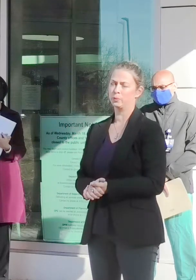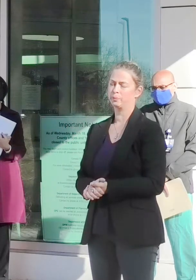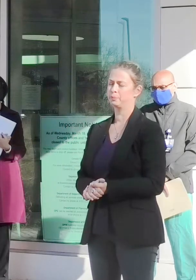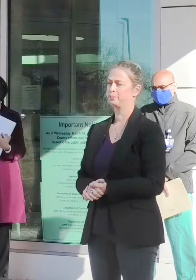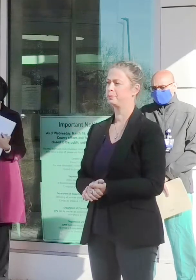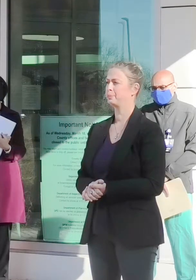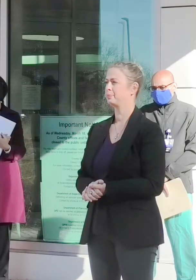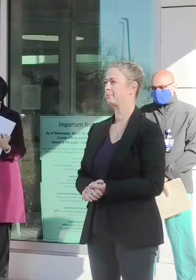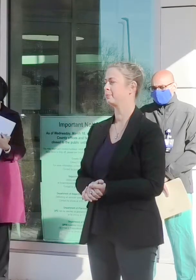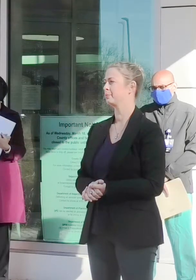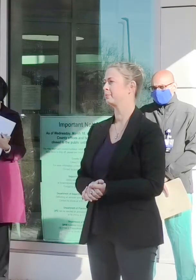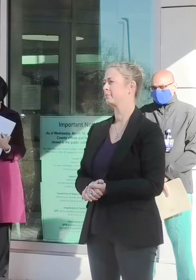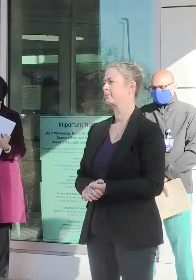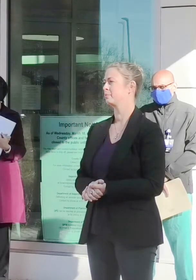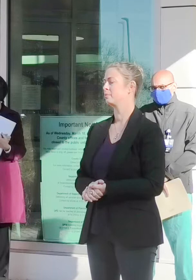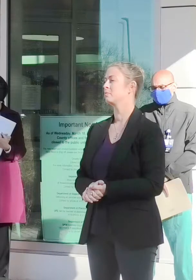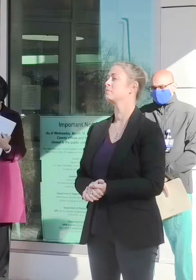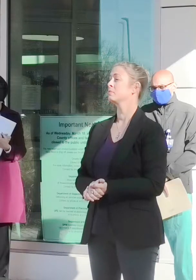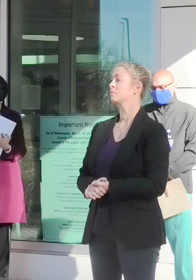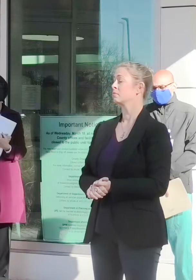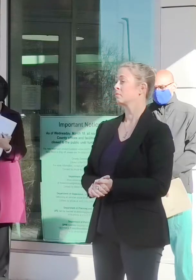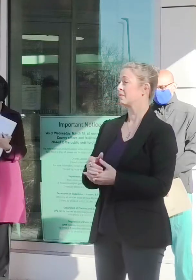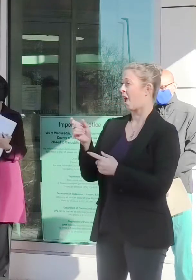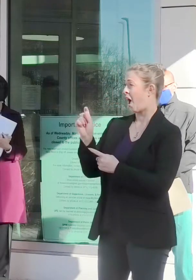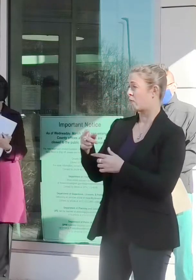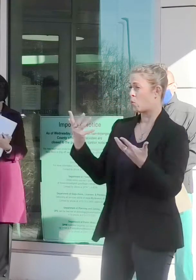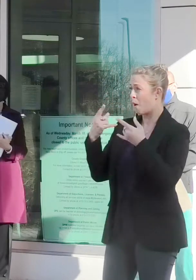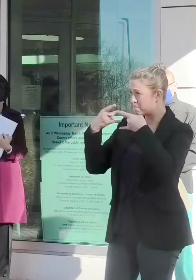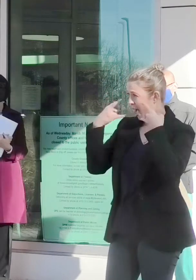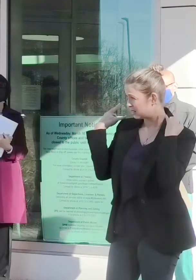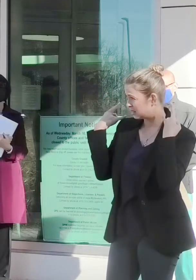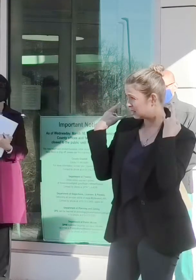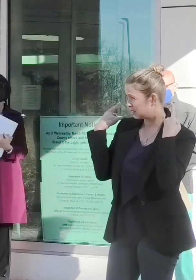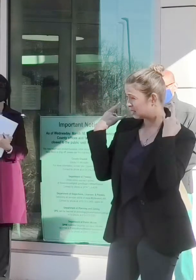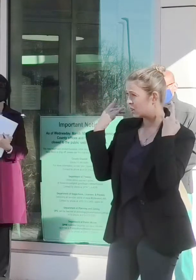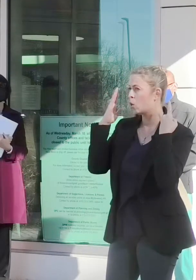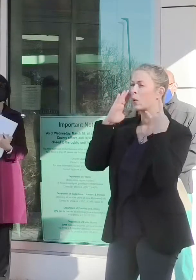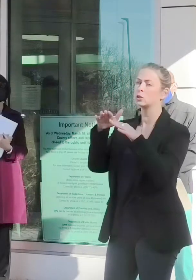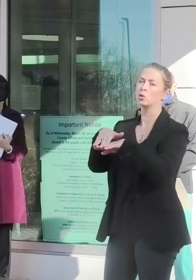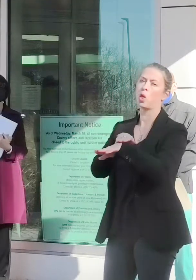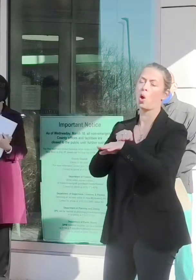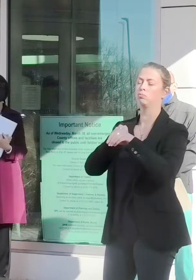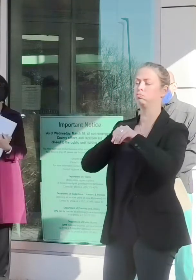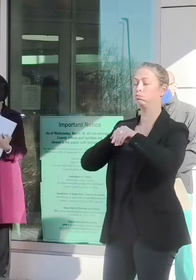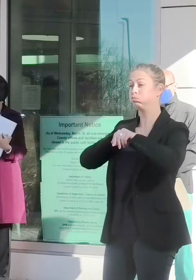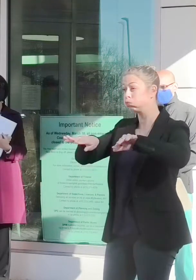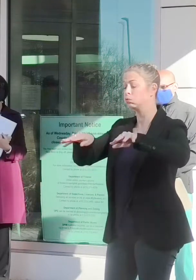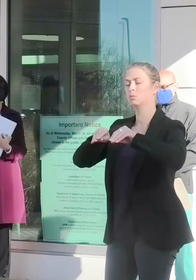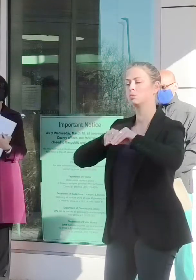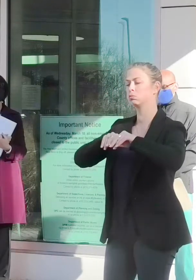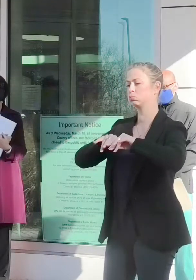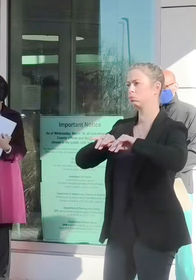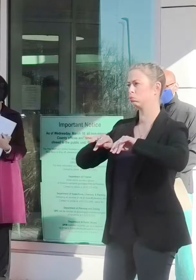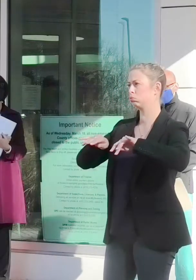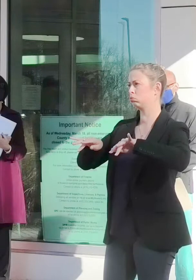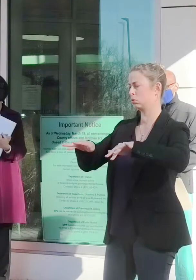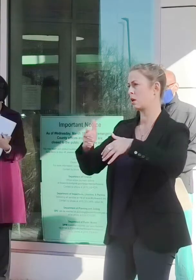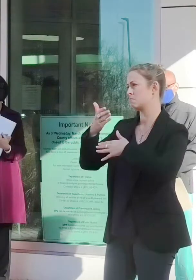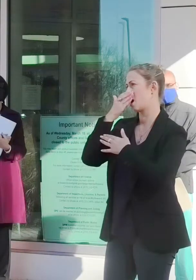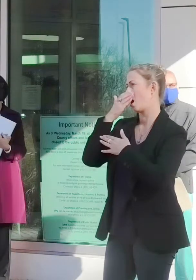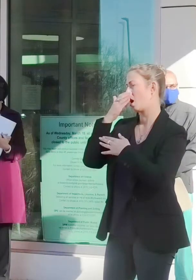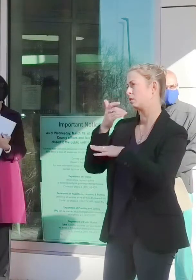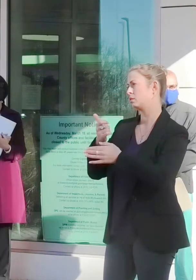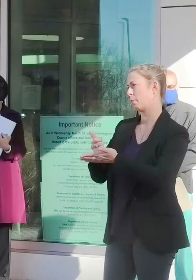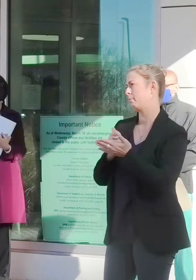We must continue wearing masks to slow the rapid spread we're seeing. I know we've all grown weary of